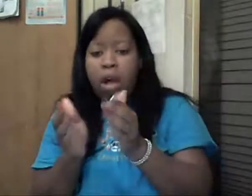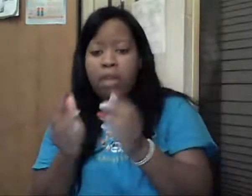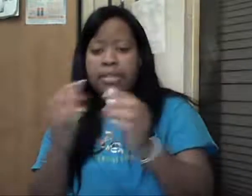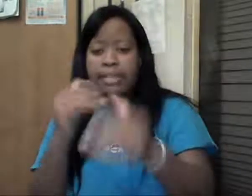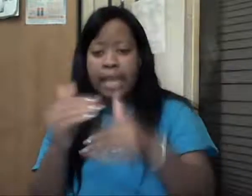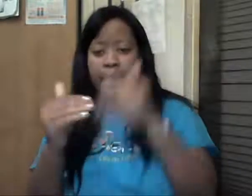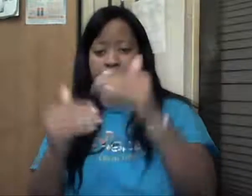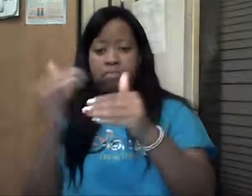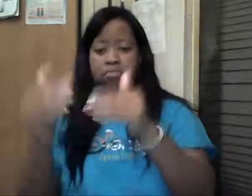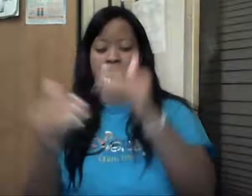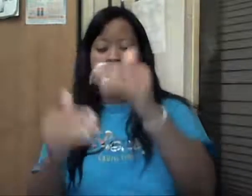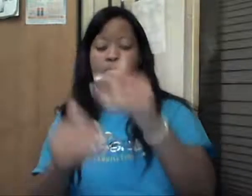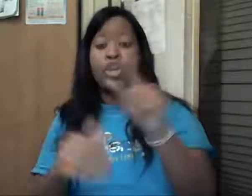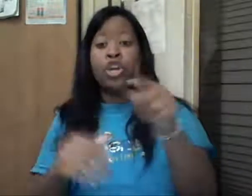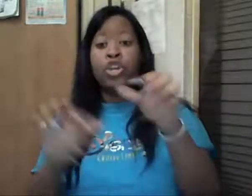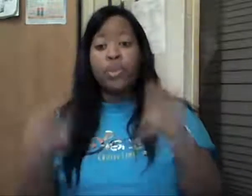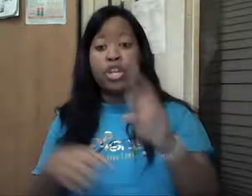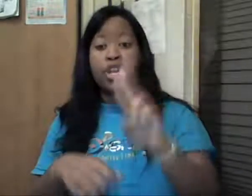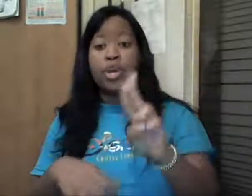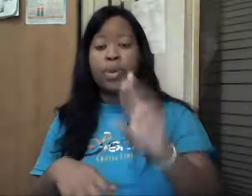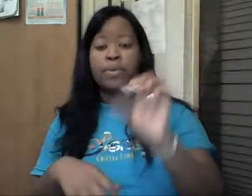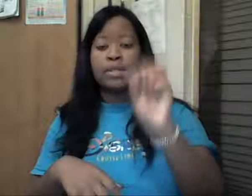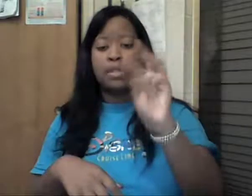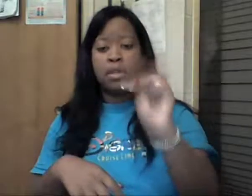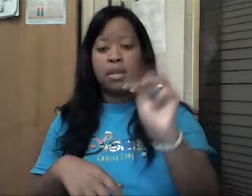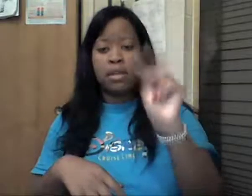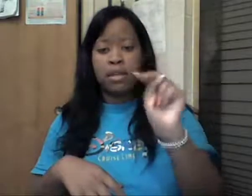small steps. You can use